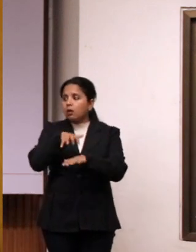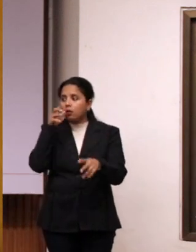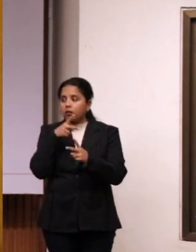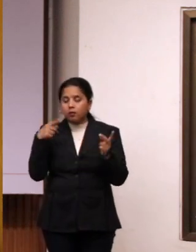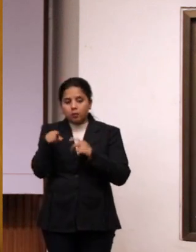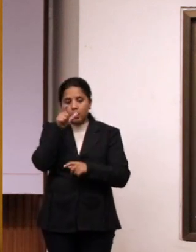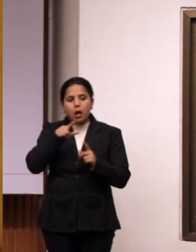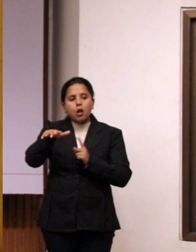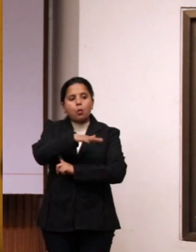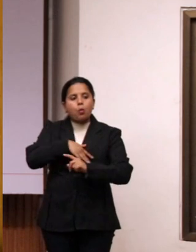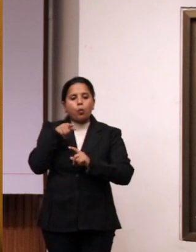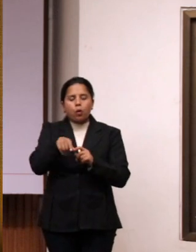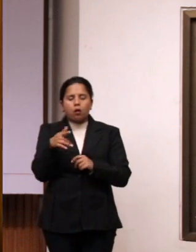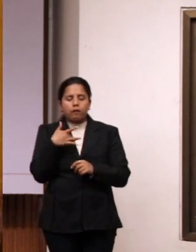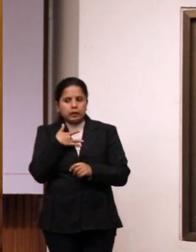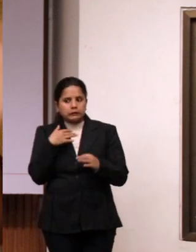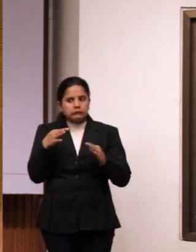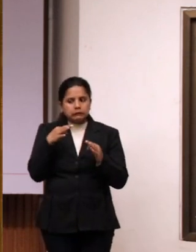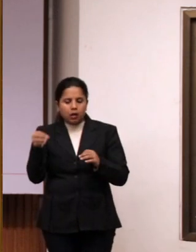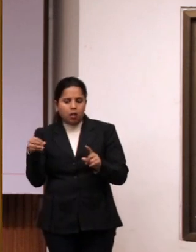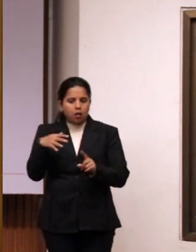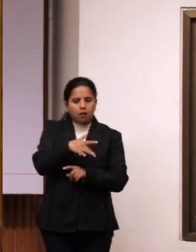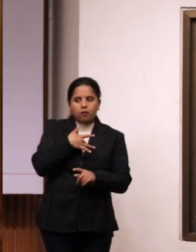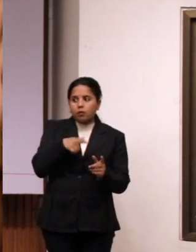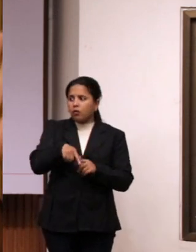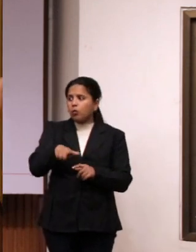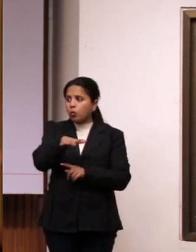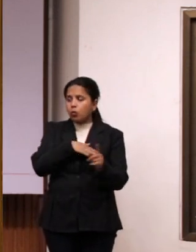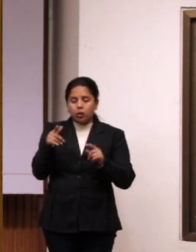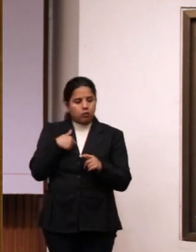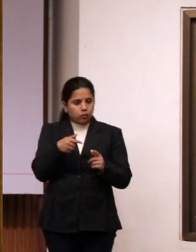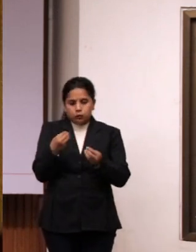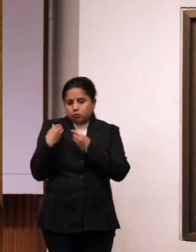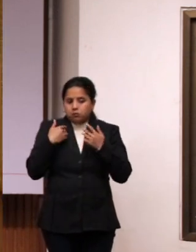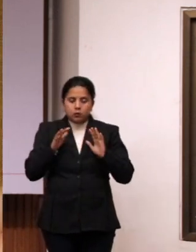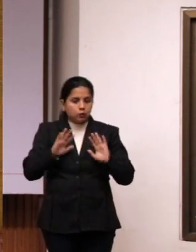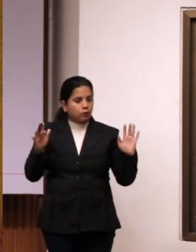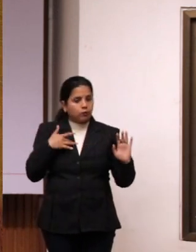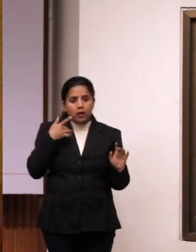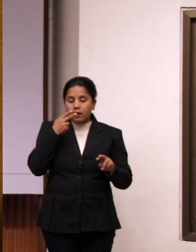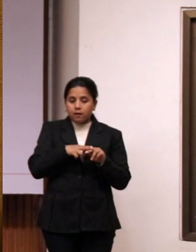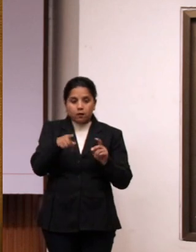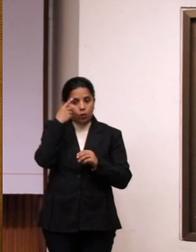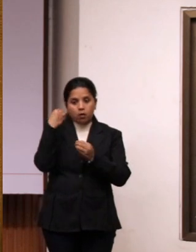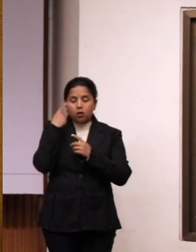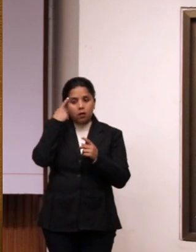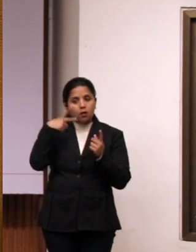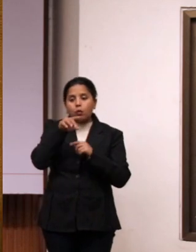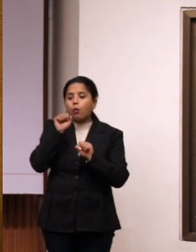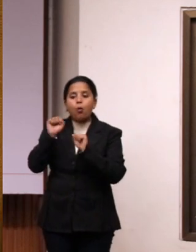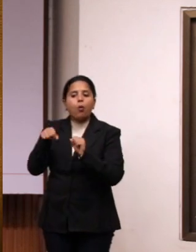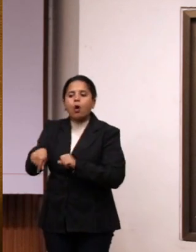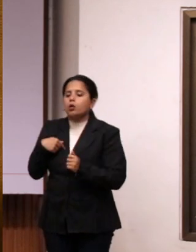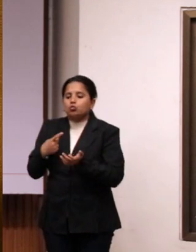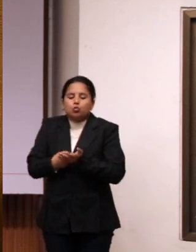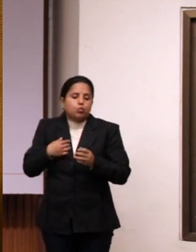be a threat to the local biodiversity. And the local forest officers, they are not taking the responsibility for it because it's not under their